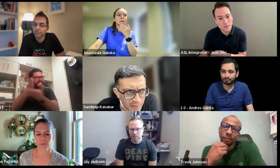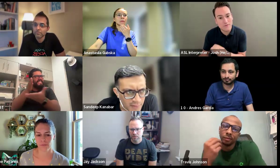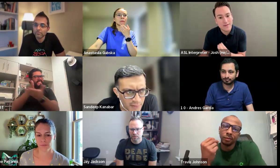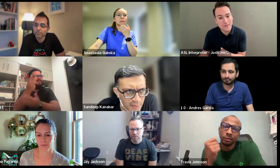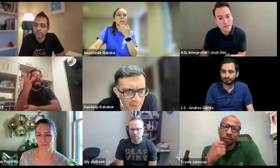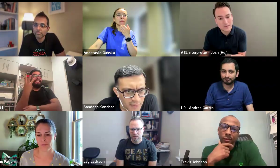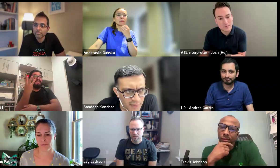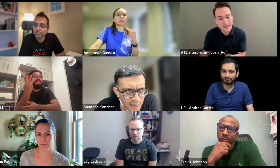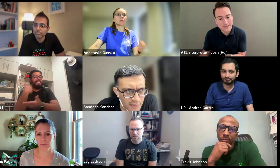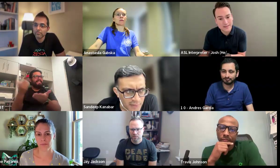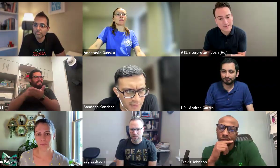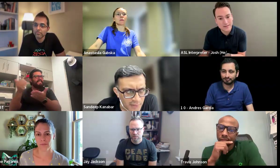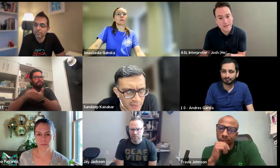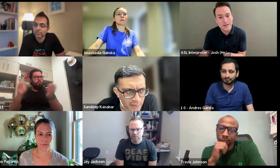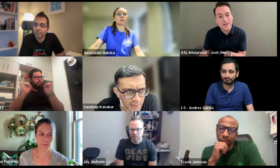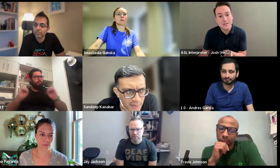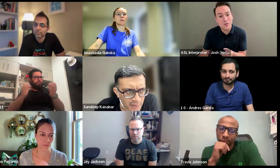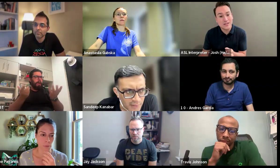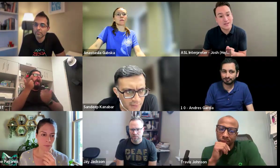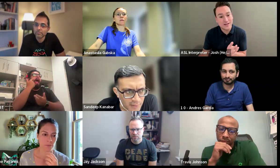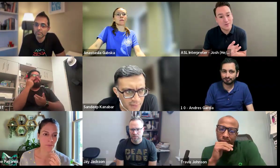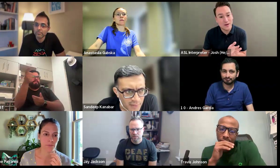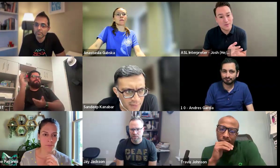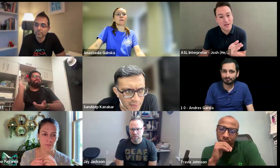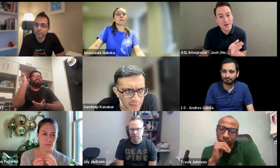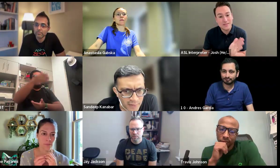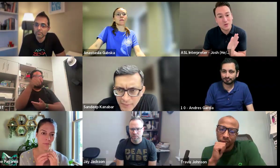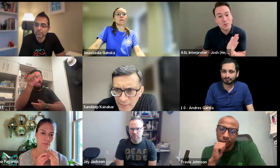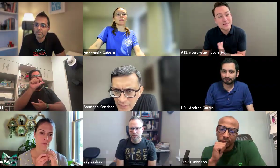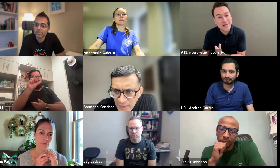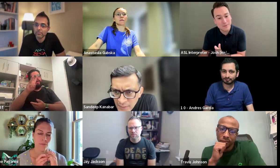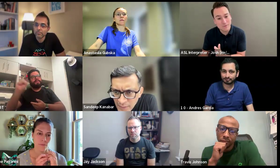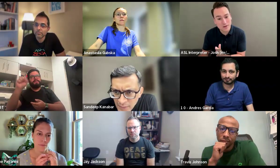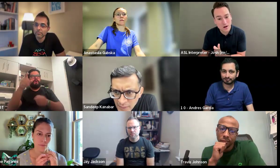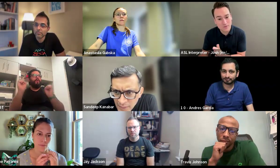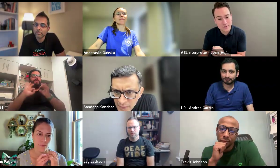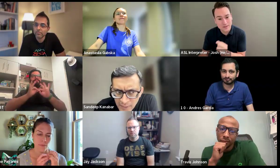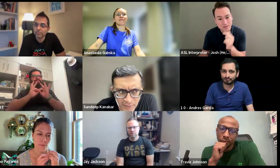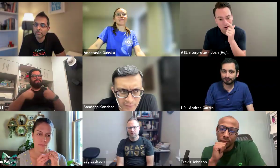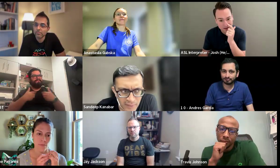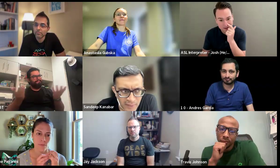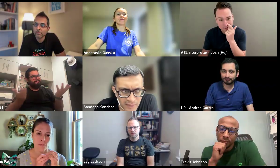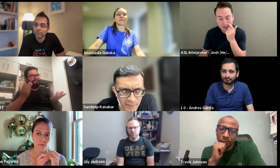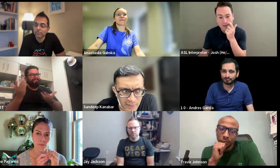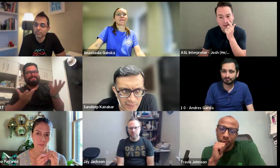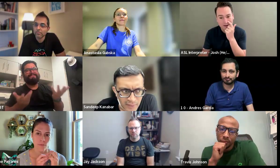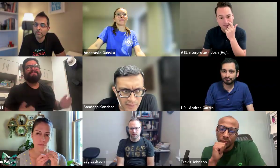to provide those best practices. So it was up until Wednesday before the conference started, and